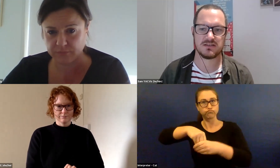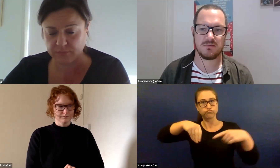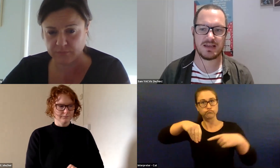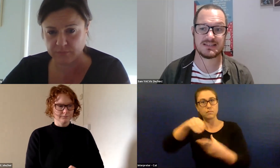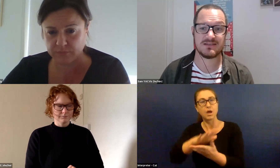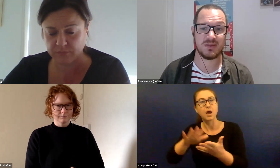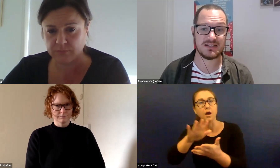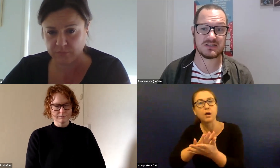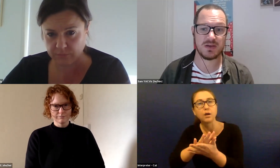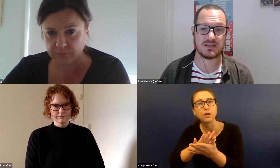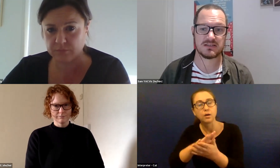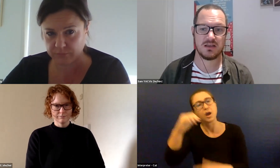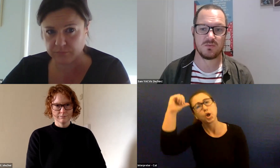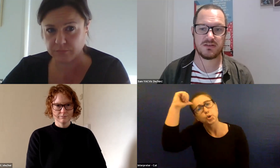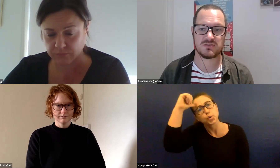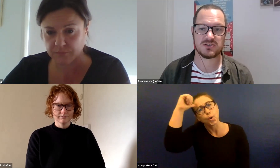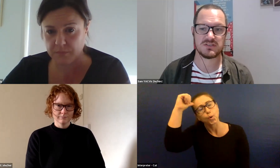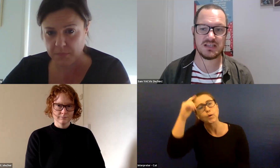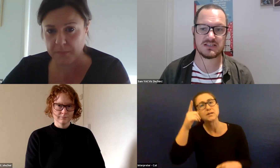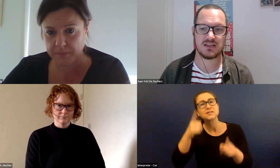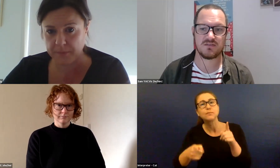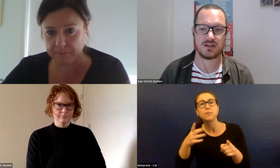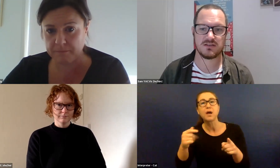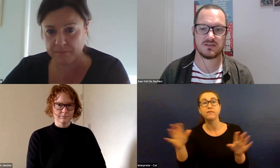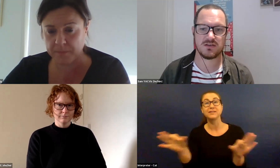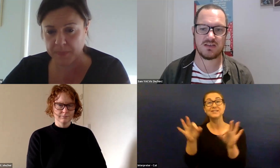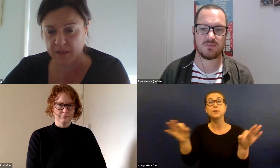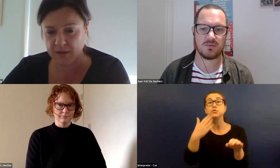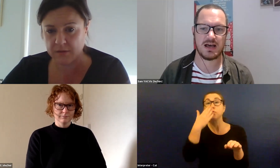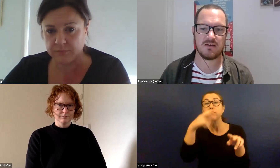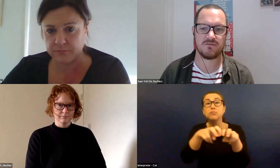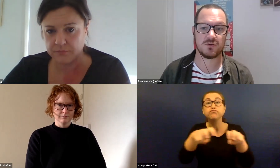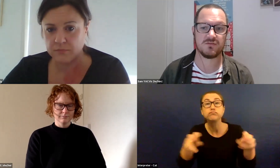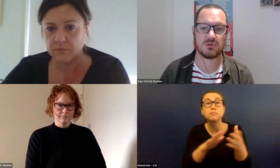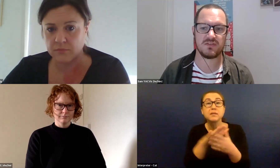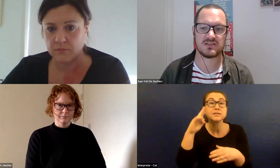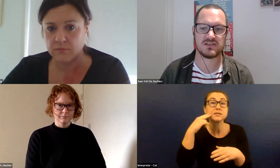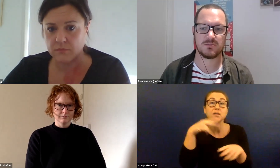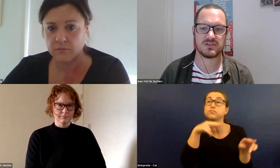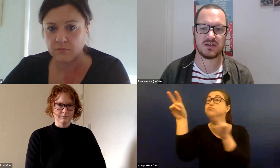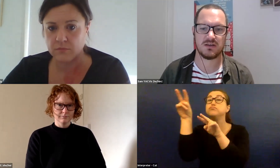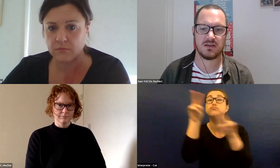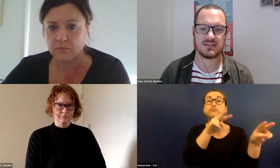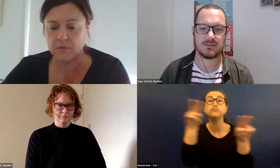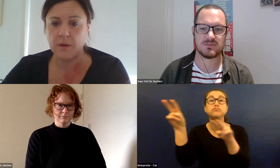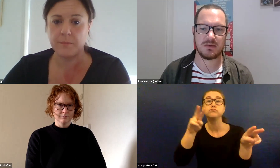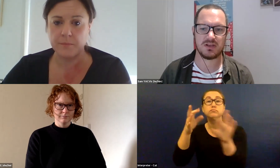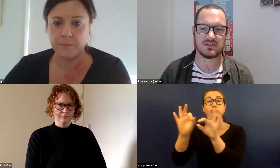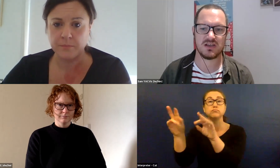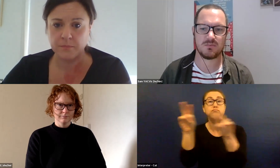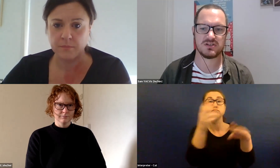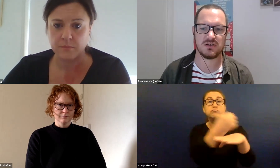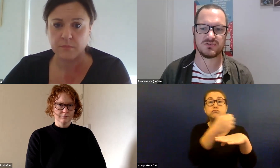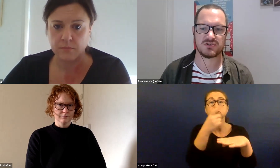specified accessibility space where there are special seats near the front, so deaf people have full view of the interpreter. It seems maybe